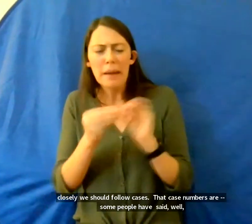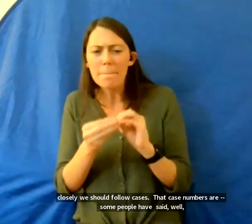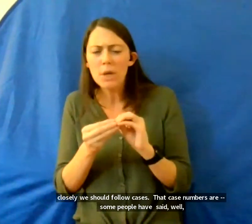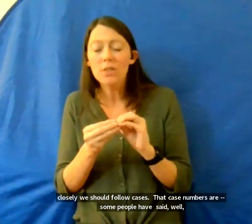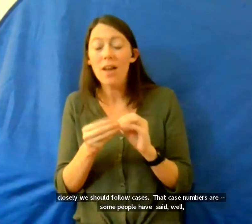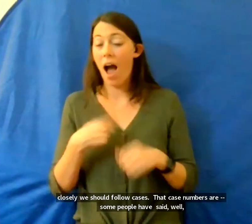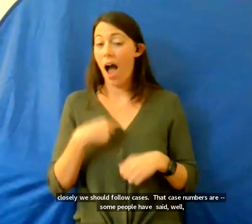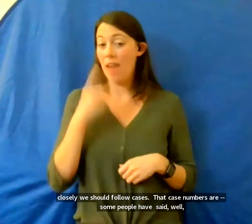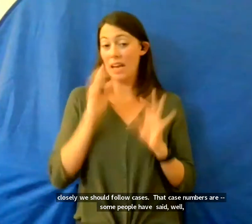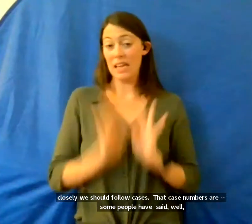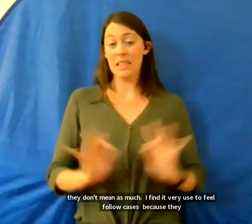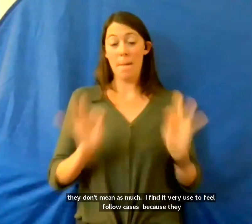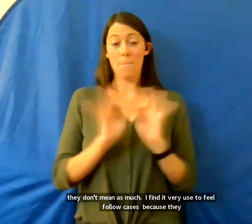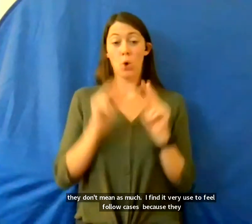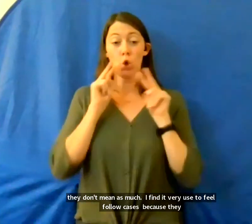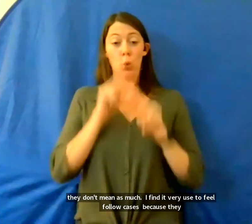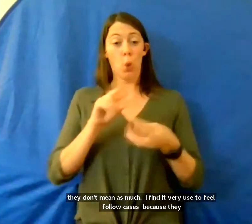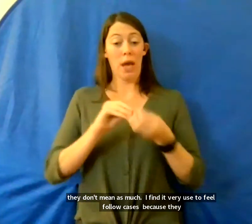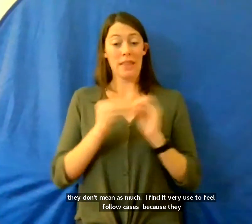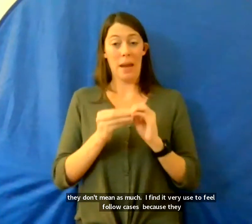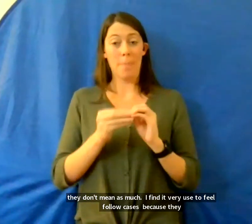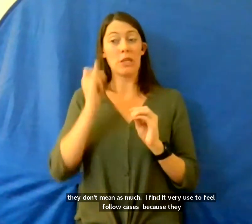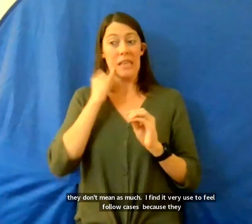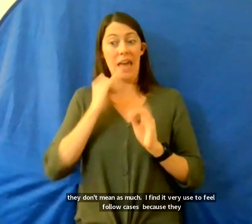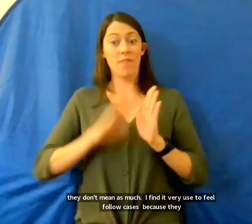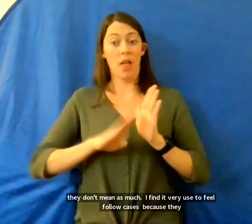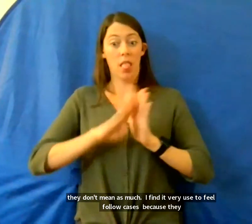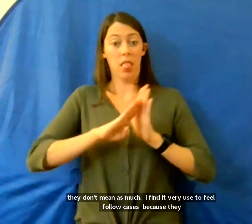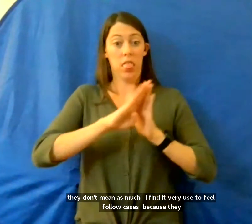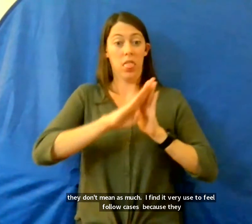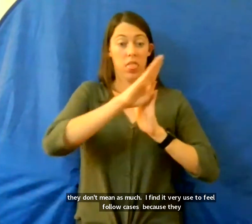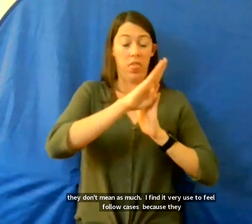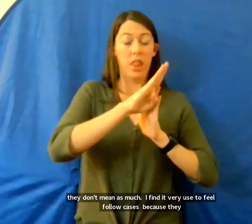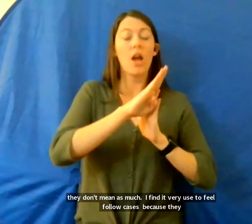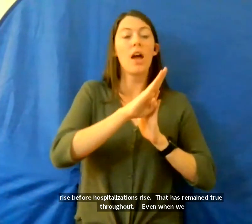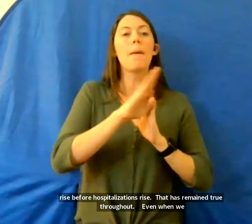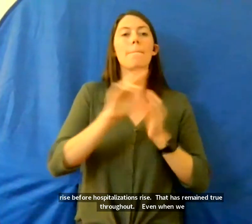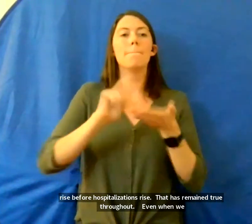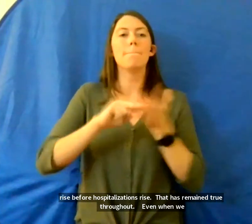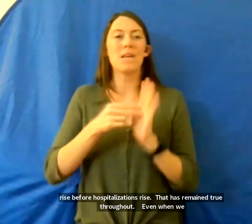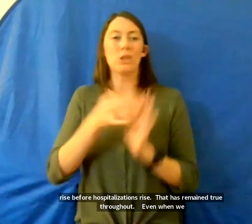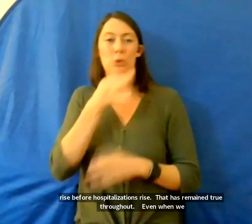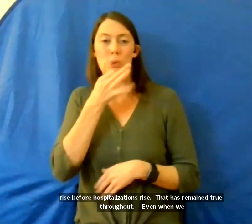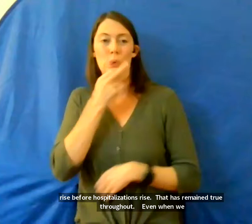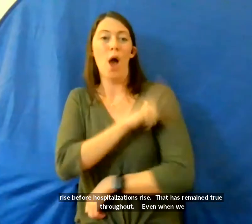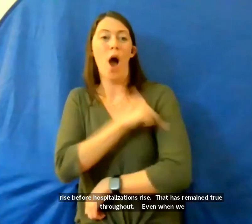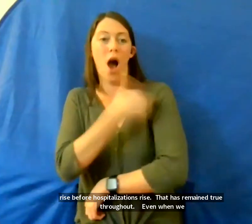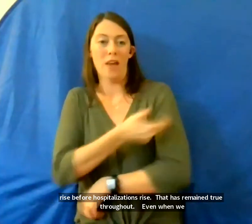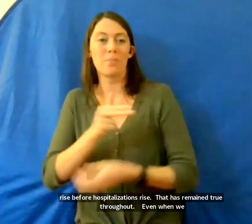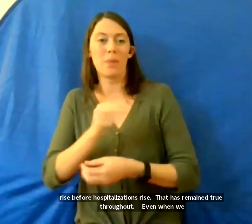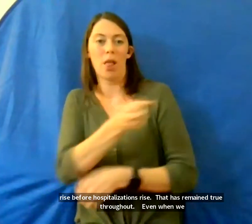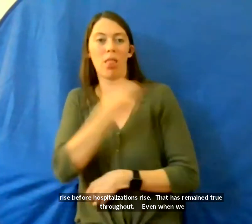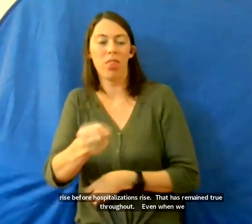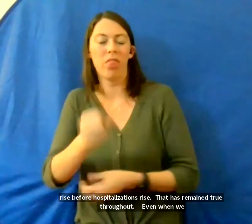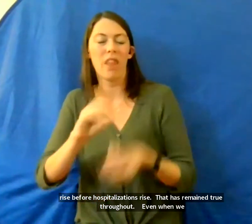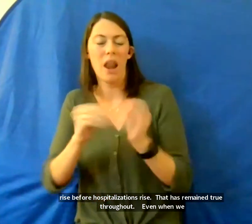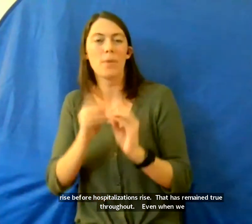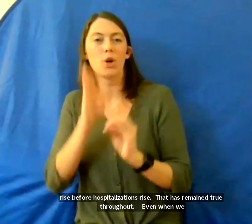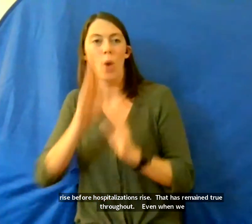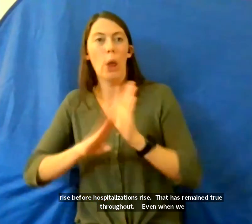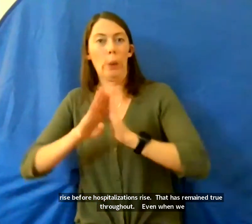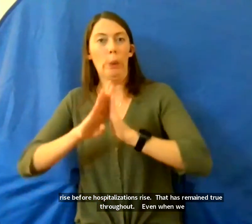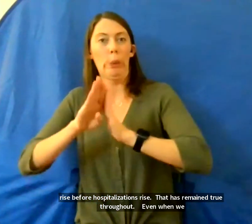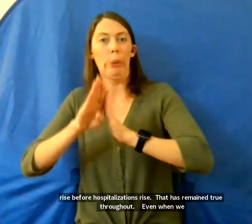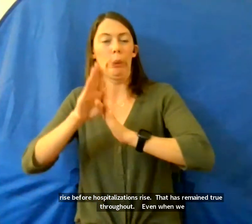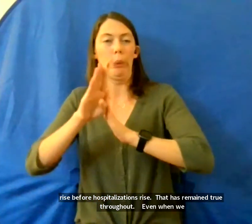has remained true throughout, even when we know we're not getting every infection and when home testing is out there. At a